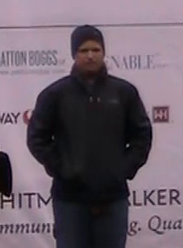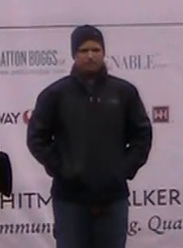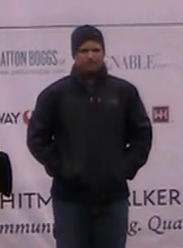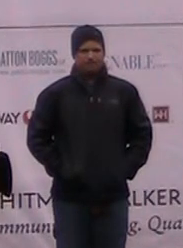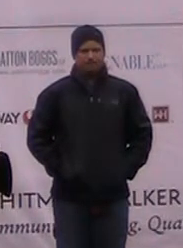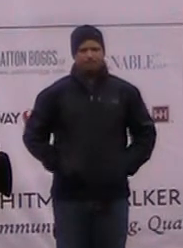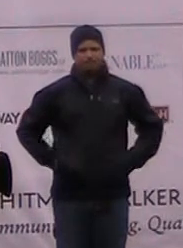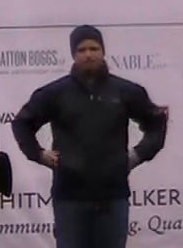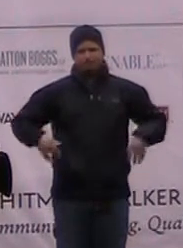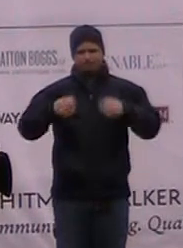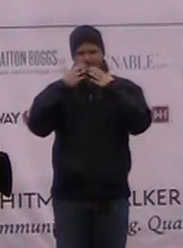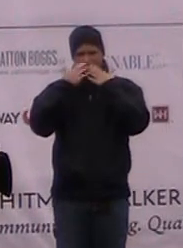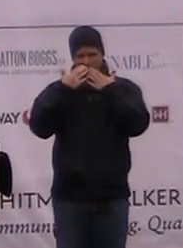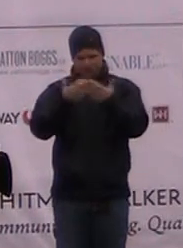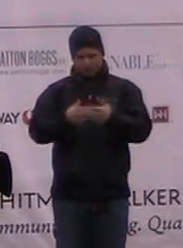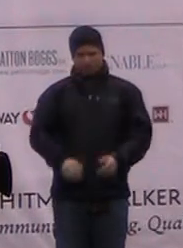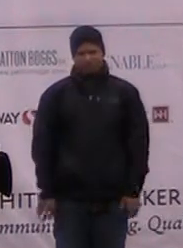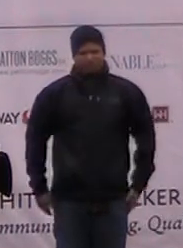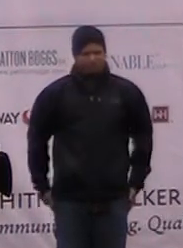Thank you.